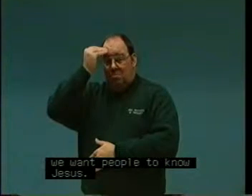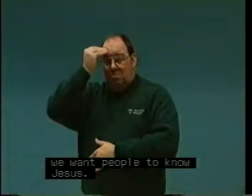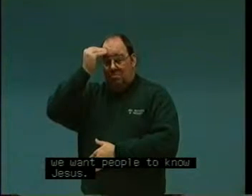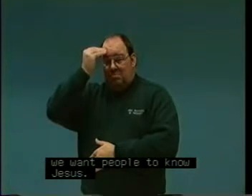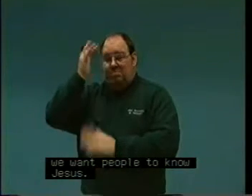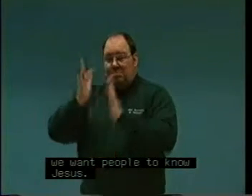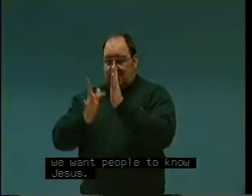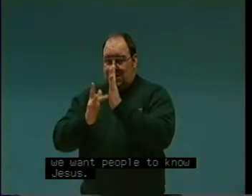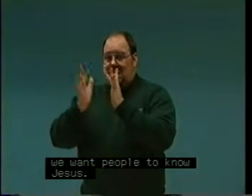Jesus.